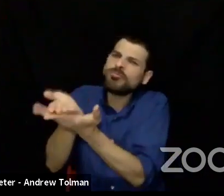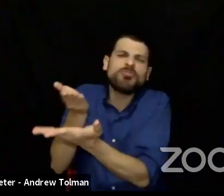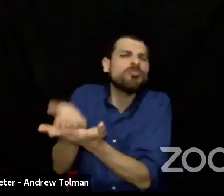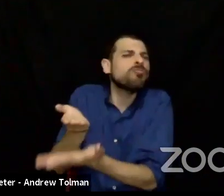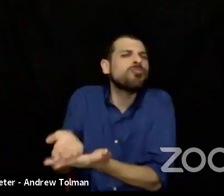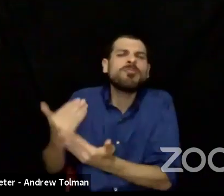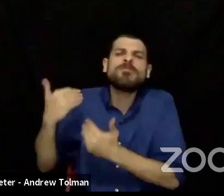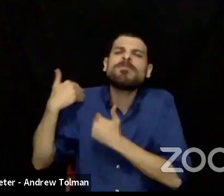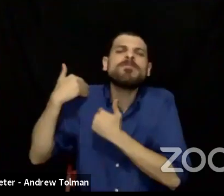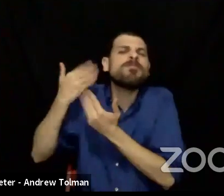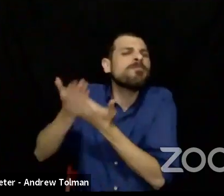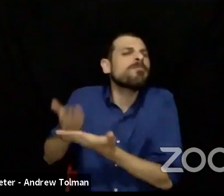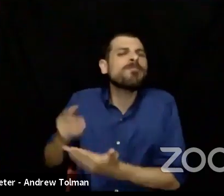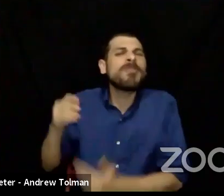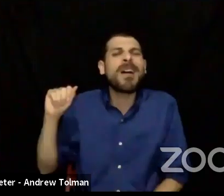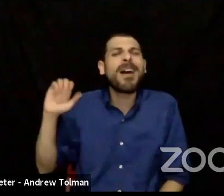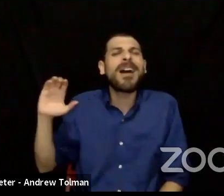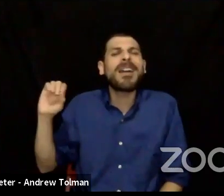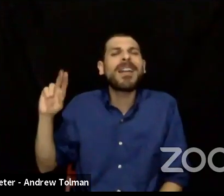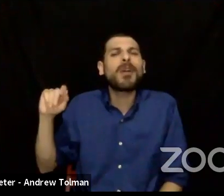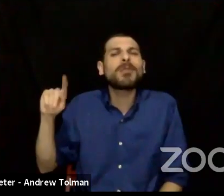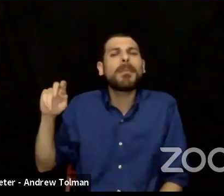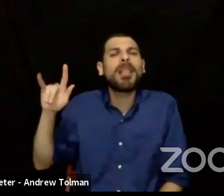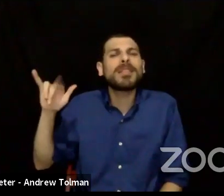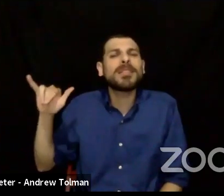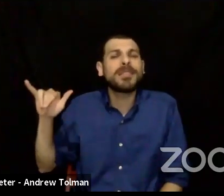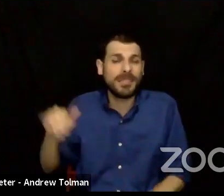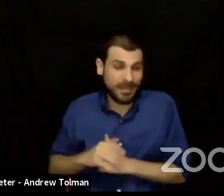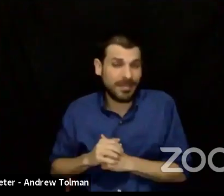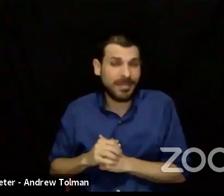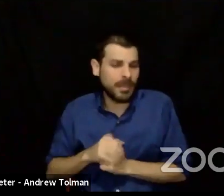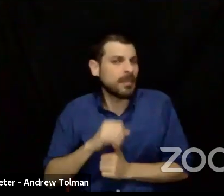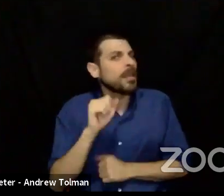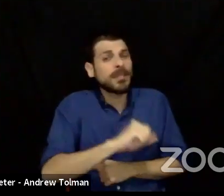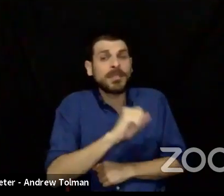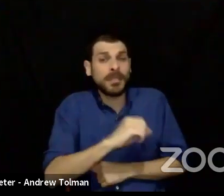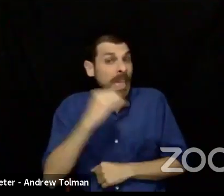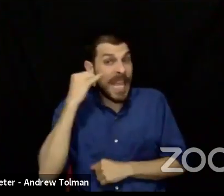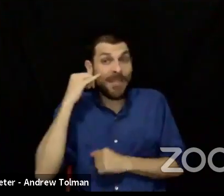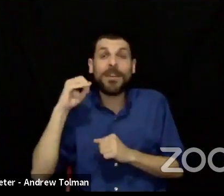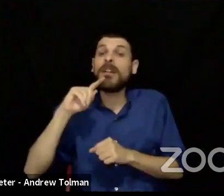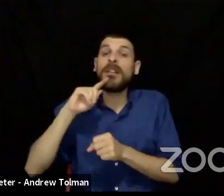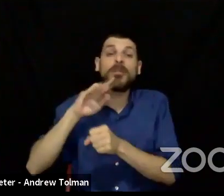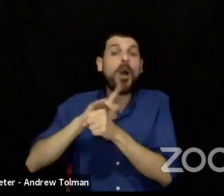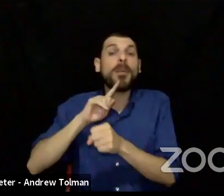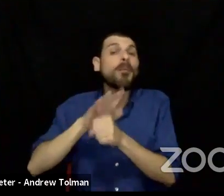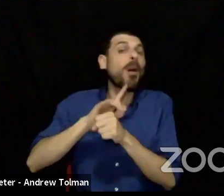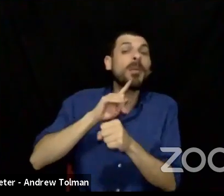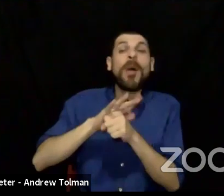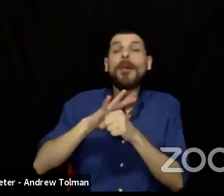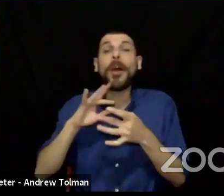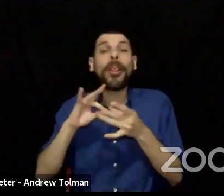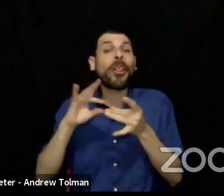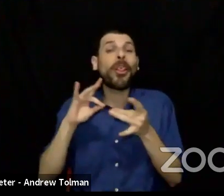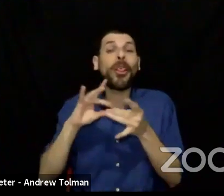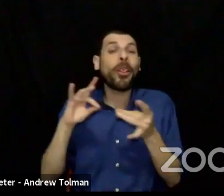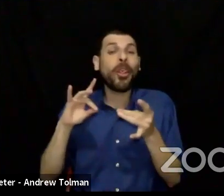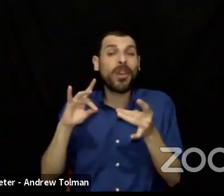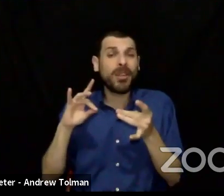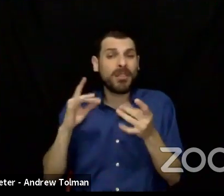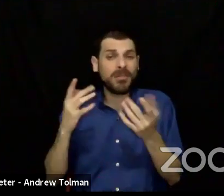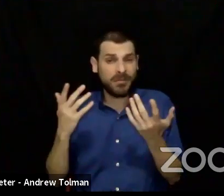thing. If we want to make decisions and we want to make promises to people in this city, we need to first inform them on